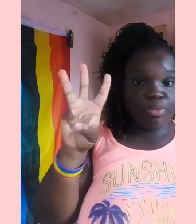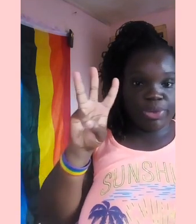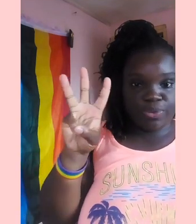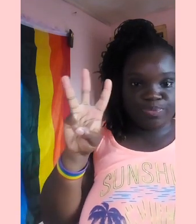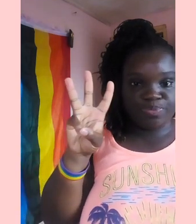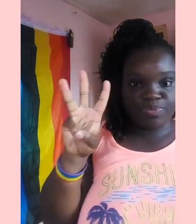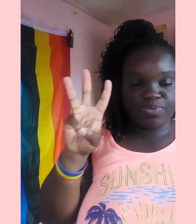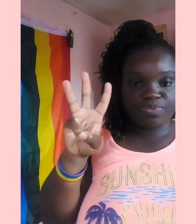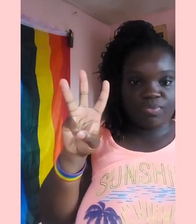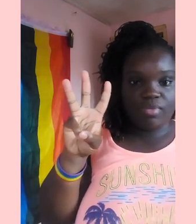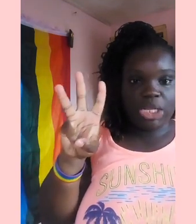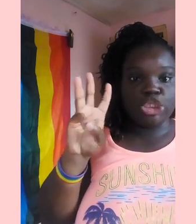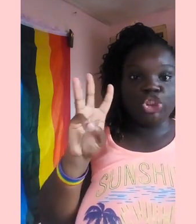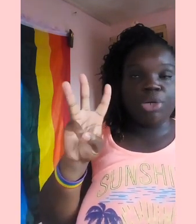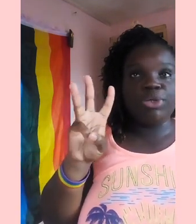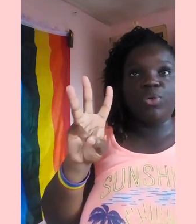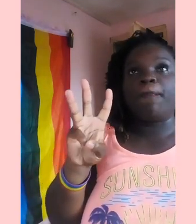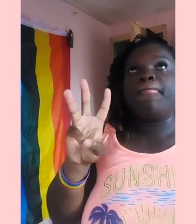W. W.